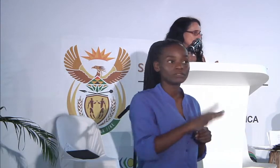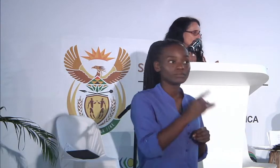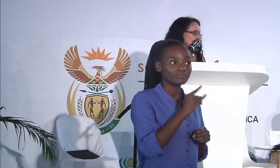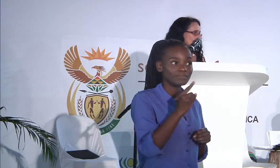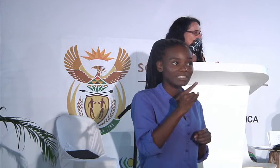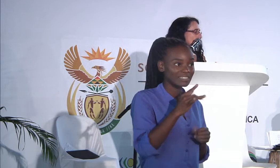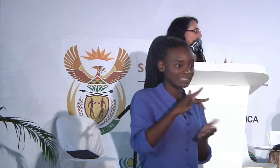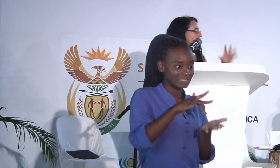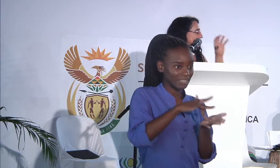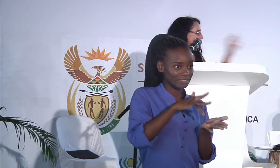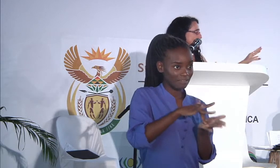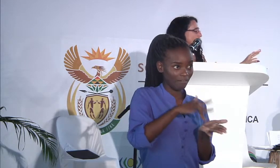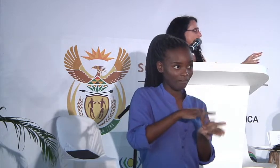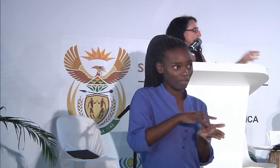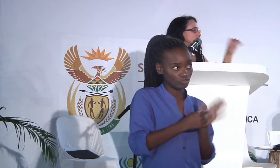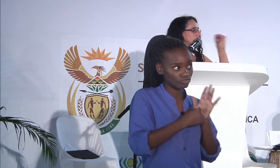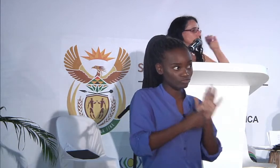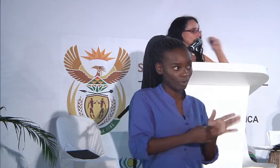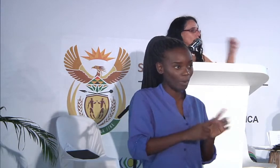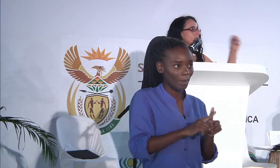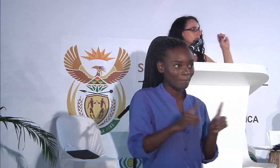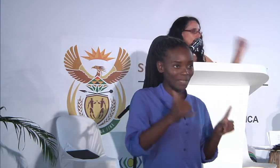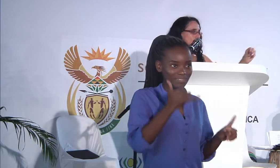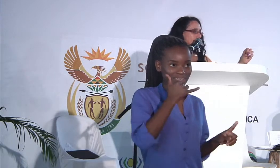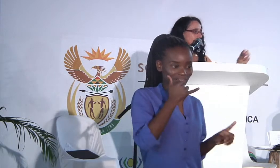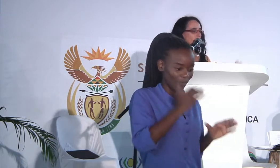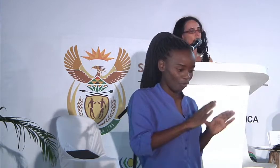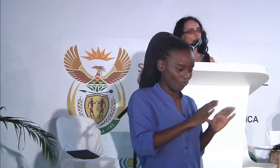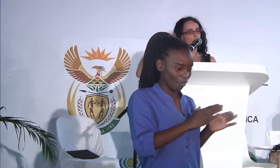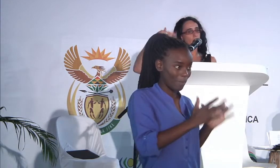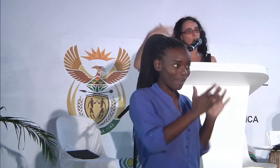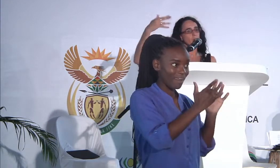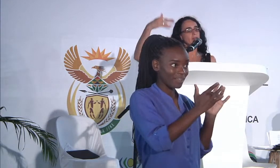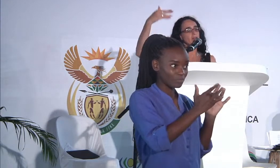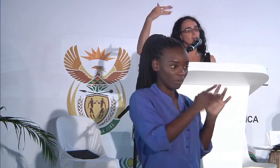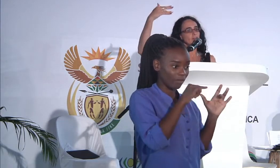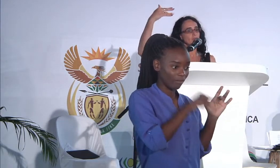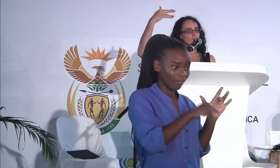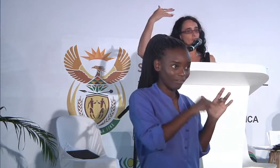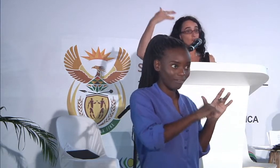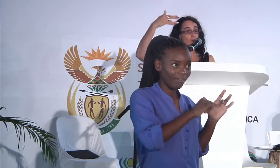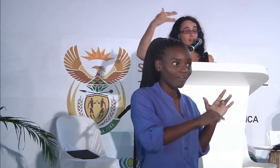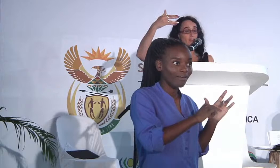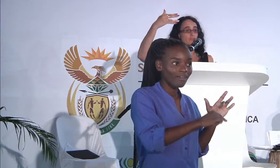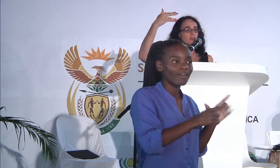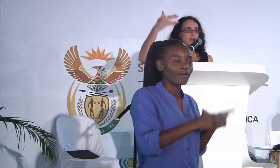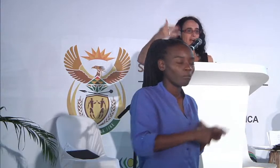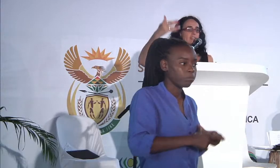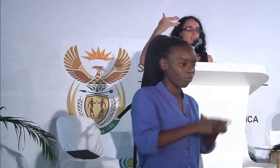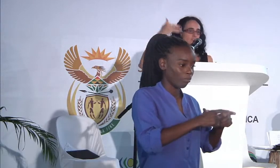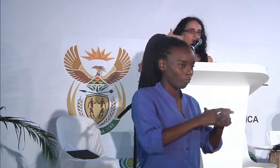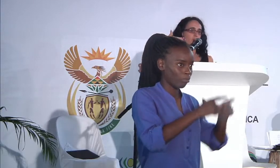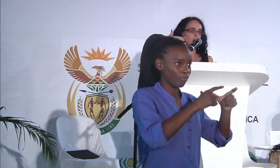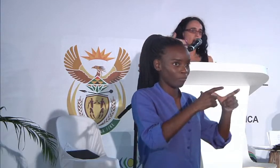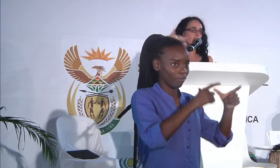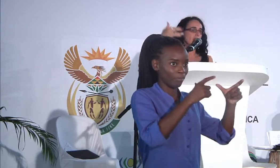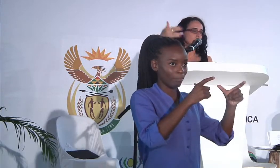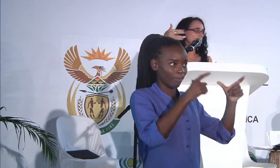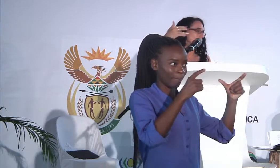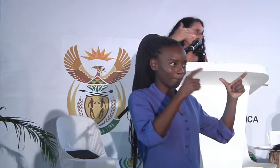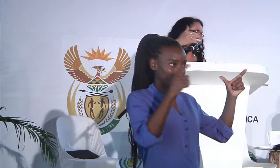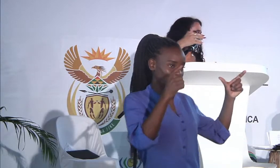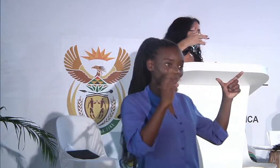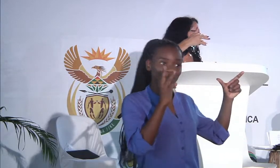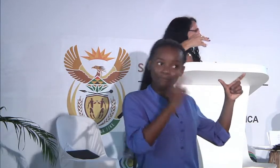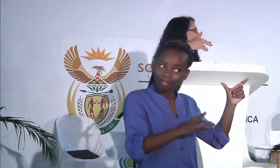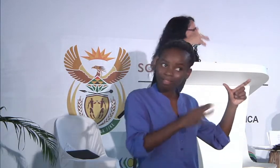also for a network which is going to grow in strength and who we will be looking for guidance from as we go